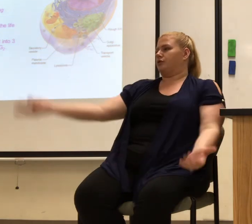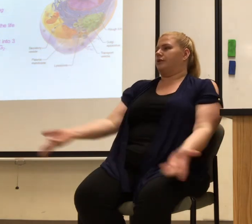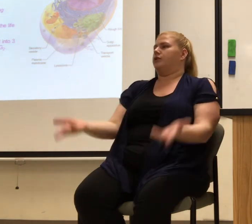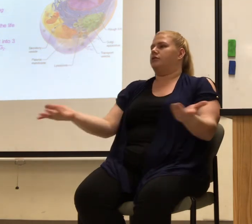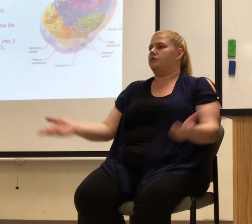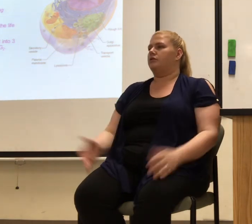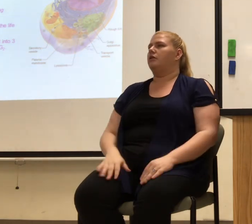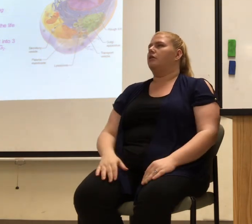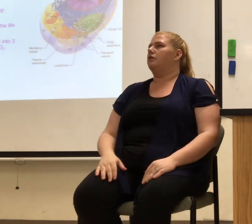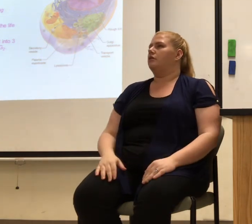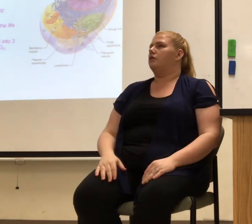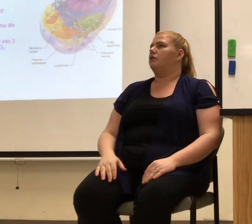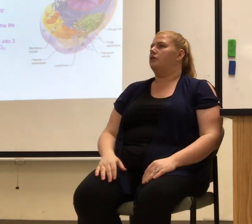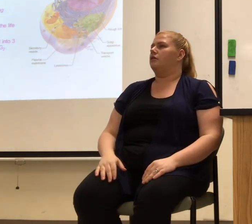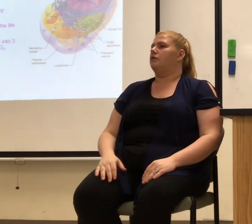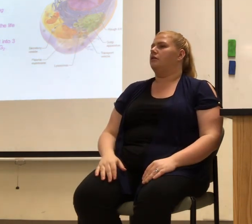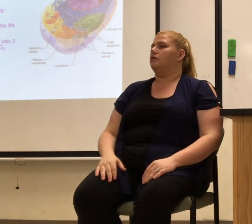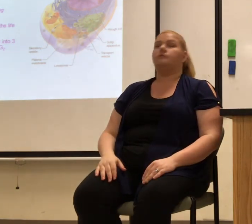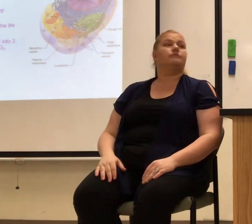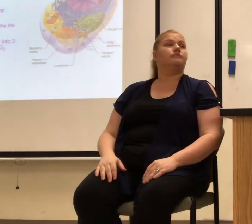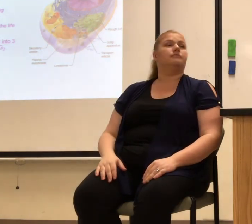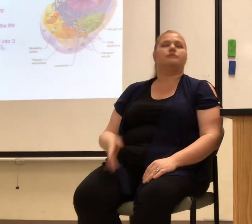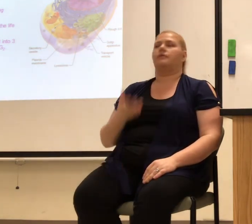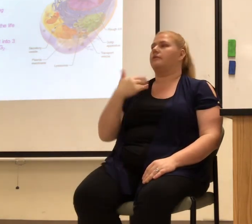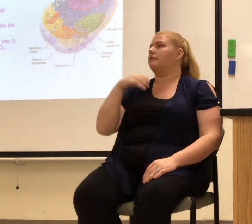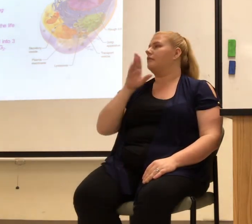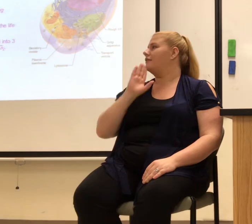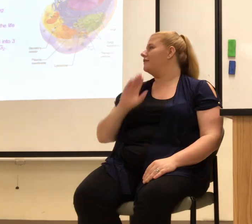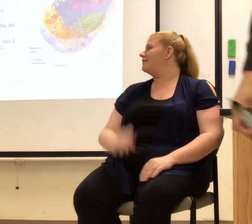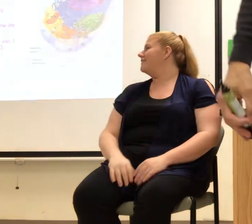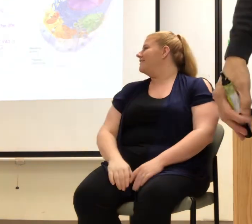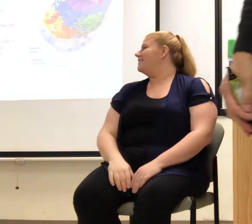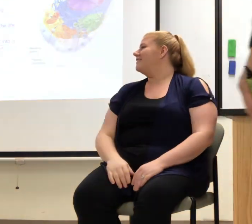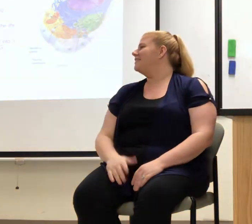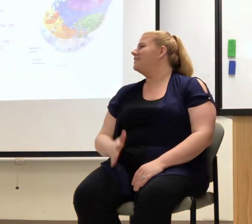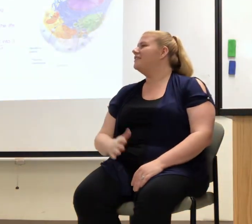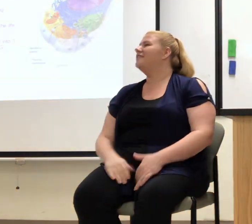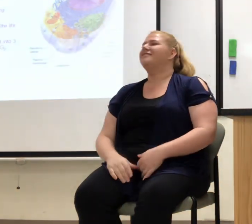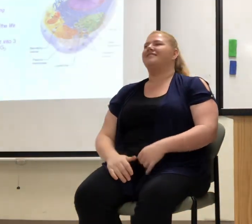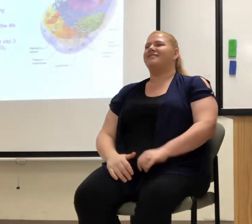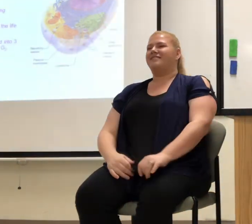I had meant to get through this